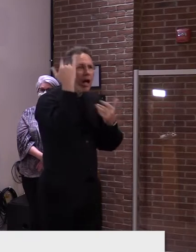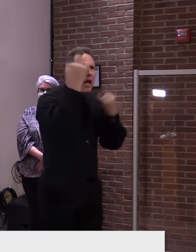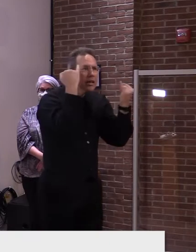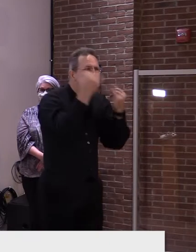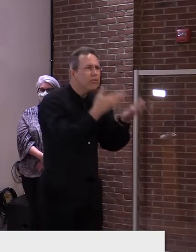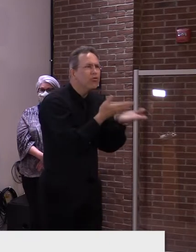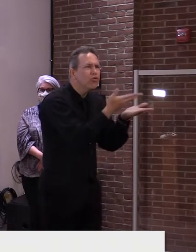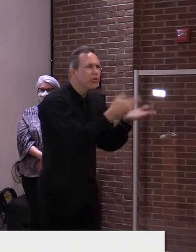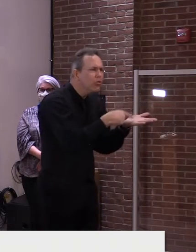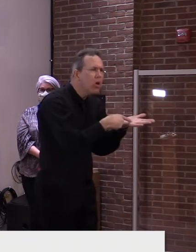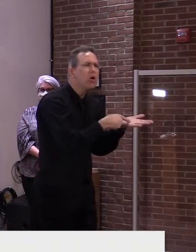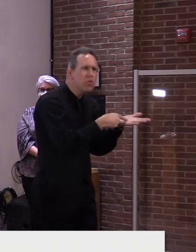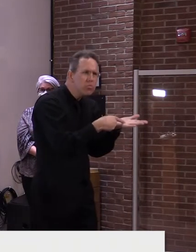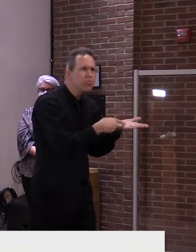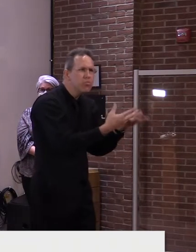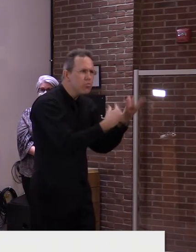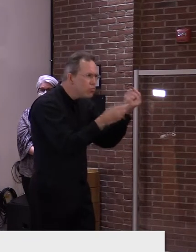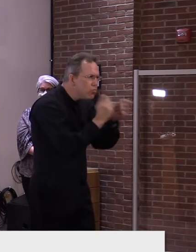planning to